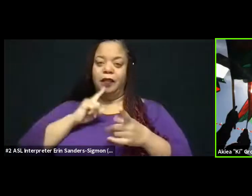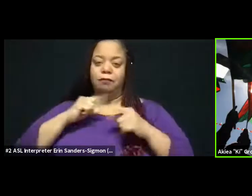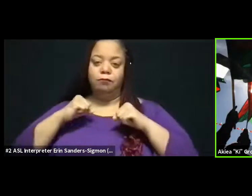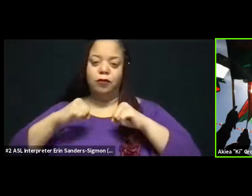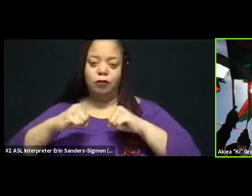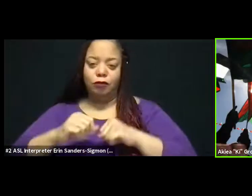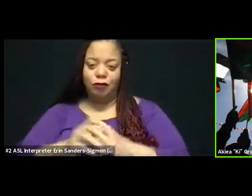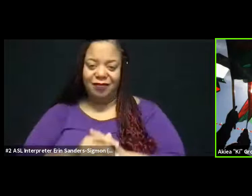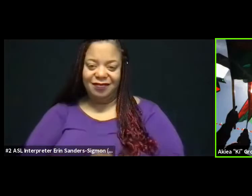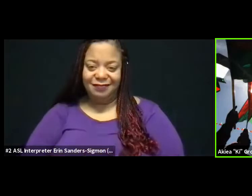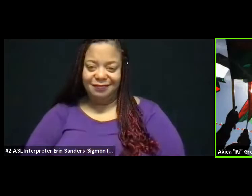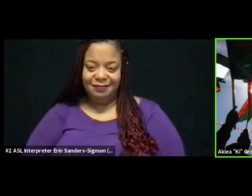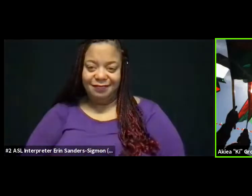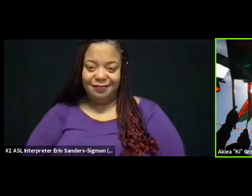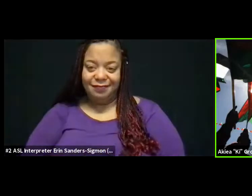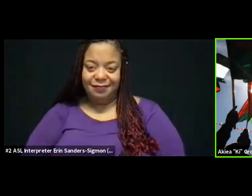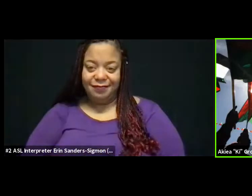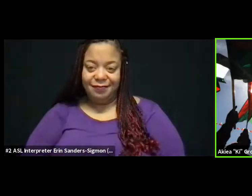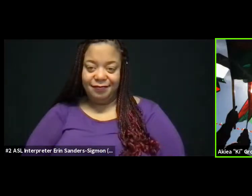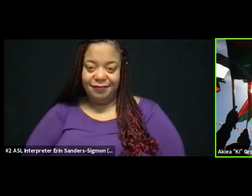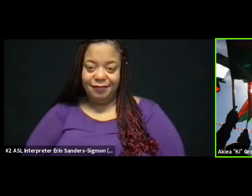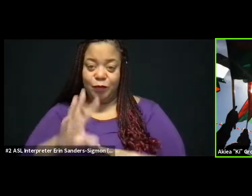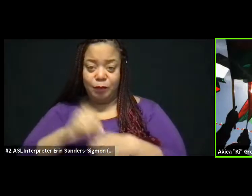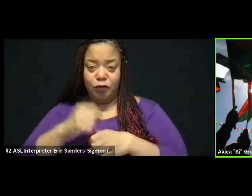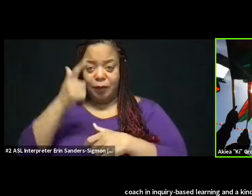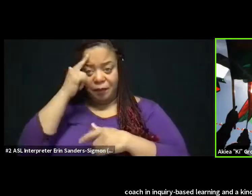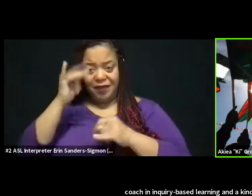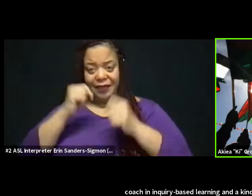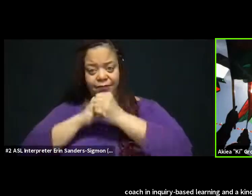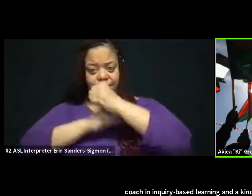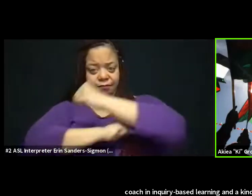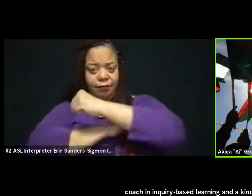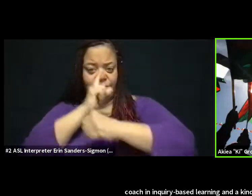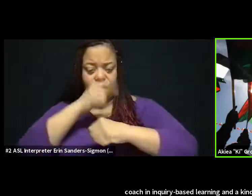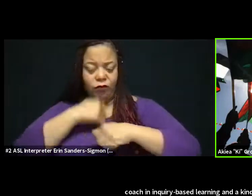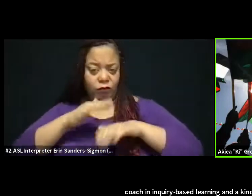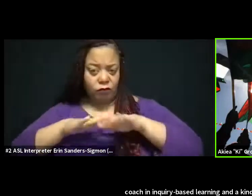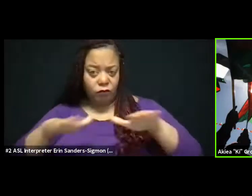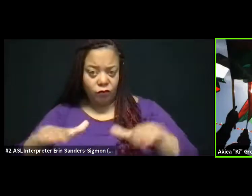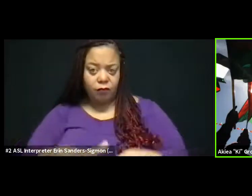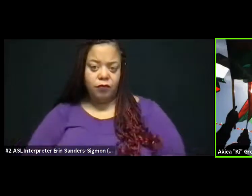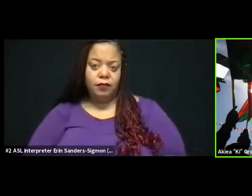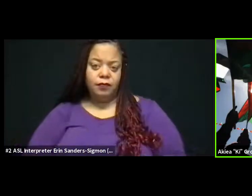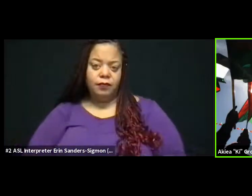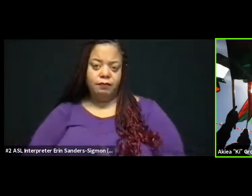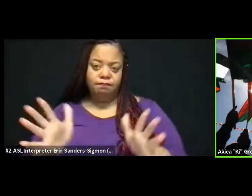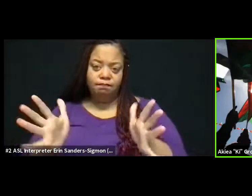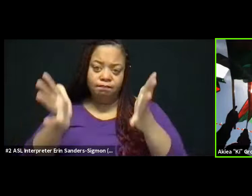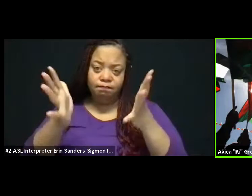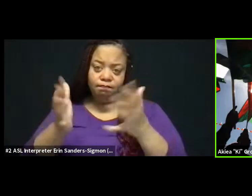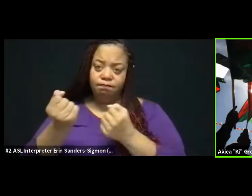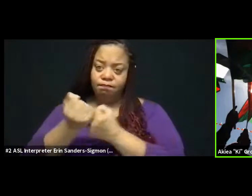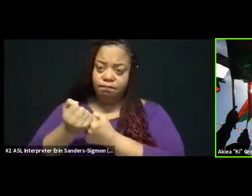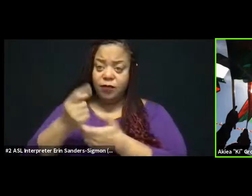anything worse to happen to them. So then we sit here and perpetuate the same type of kind of carceral